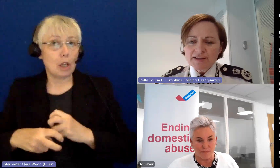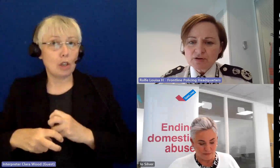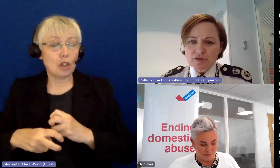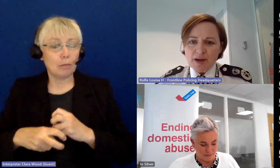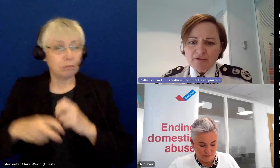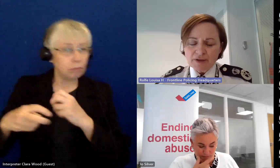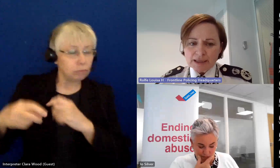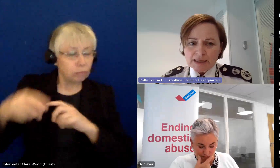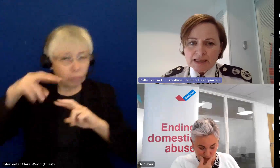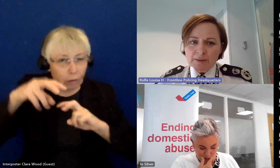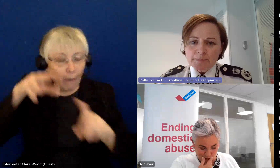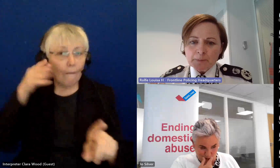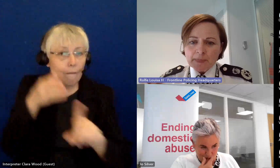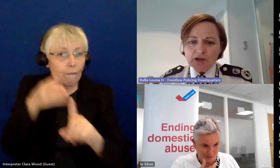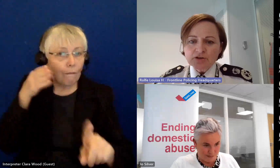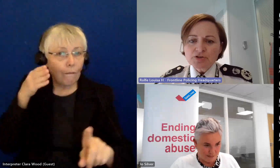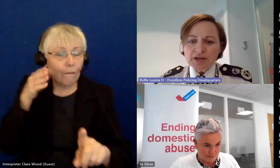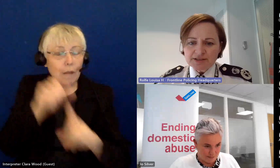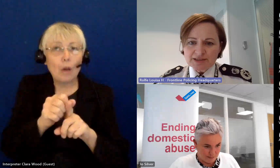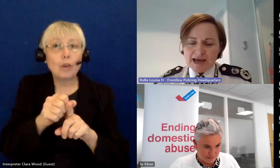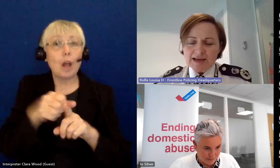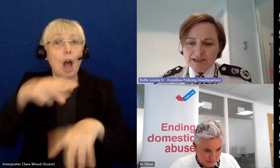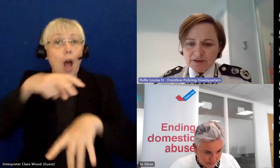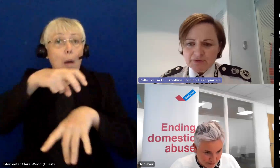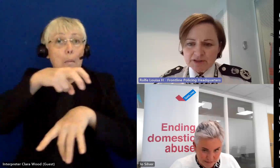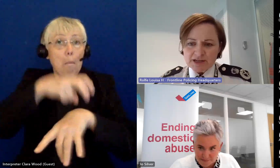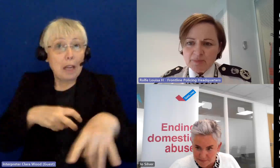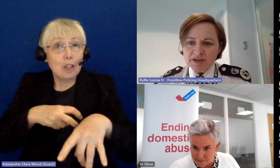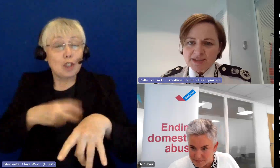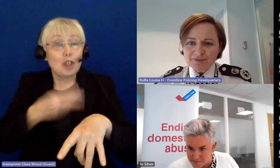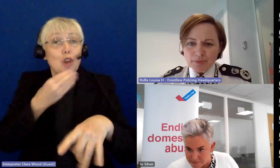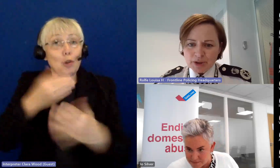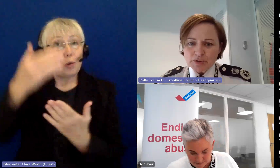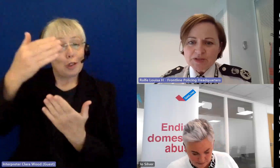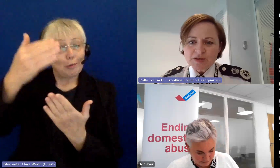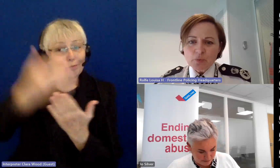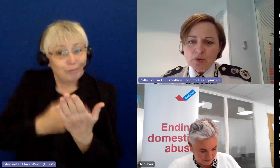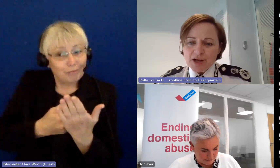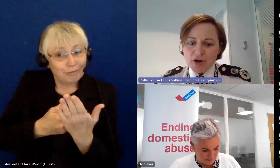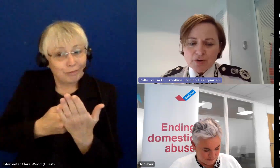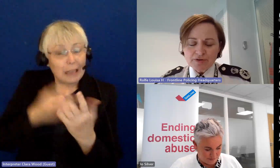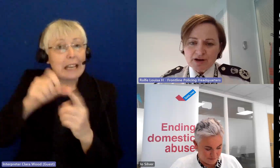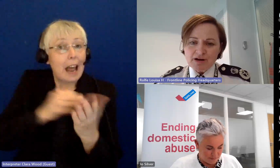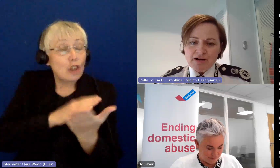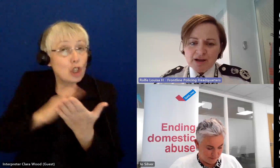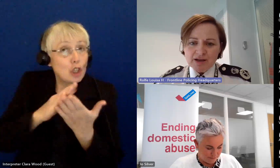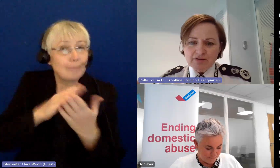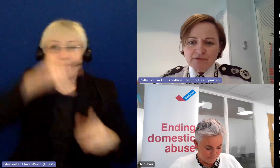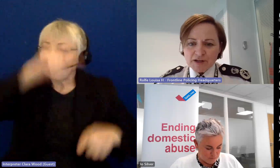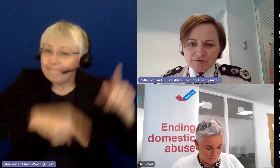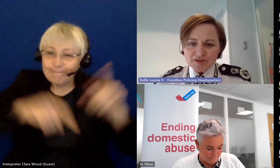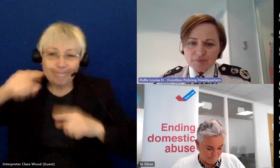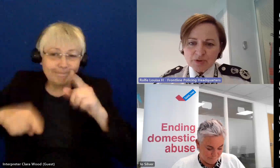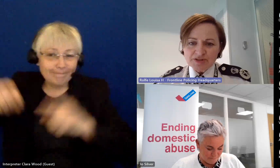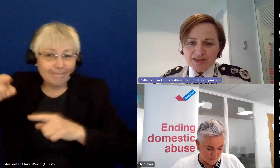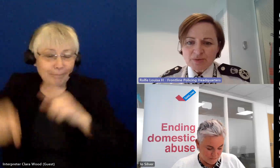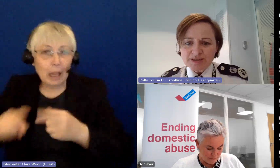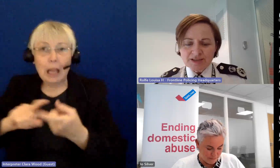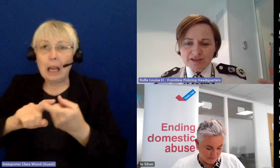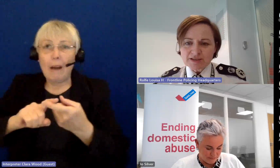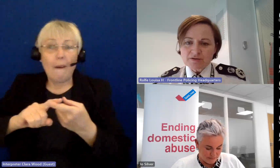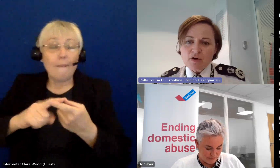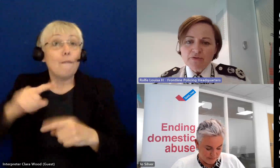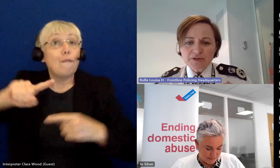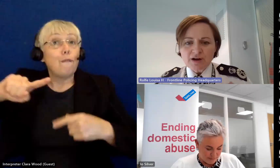was reliant on them having a good understanding of the dynamics of abuse. And we know that our first responders